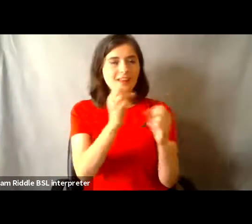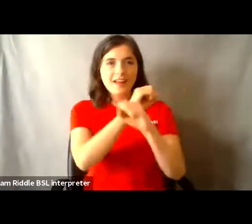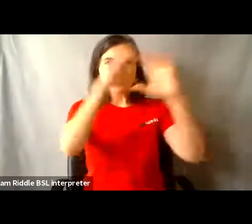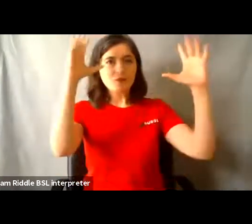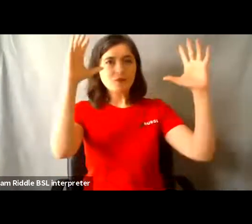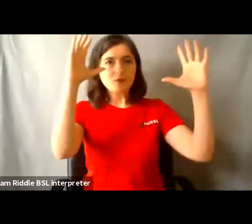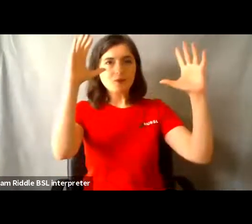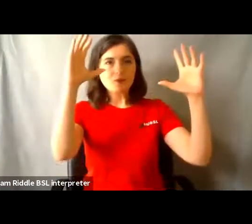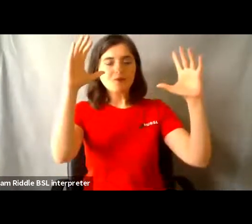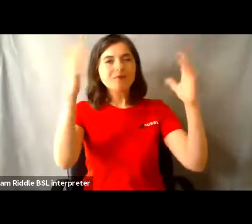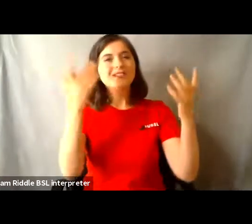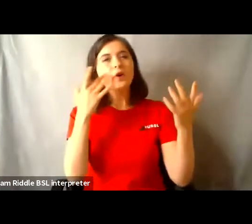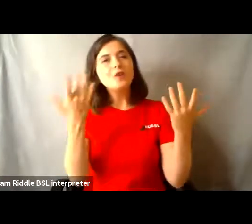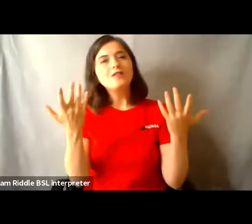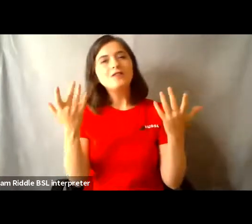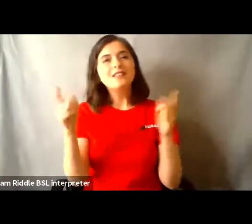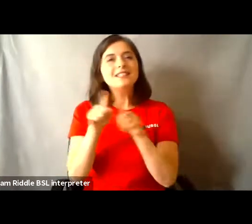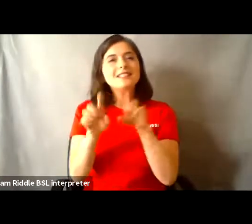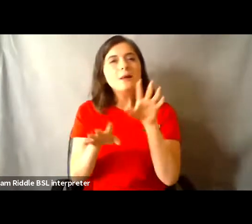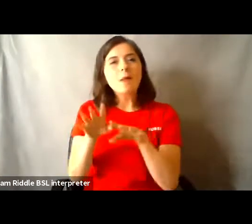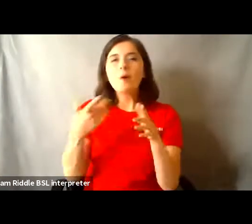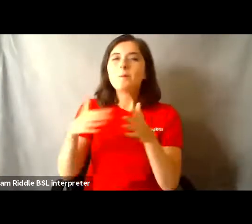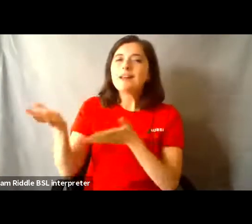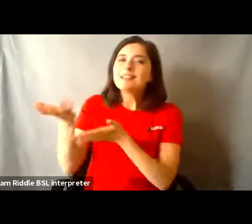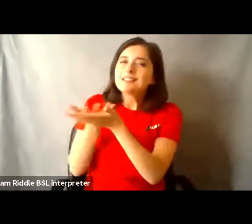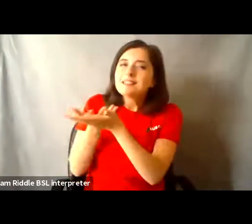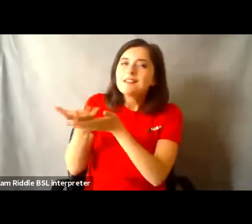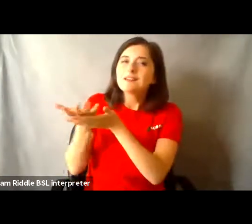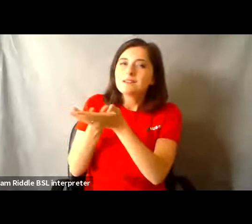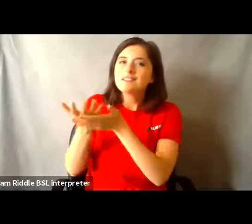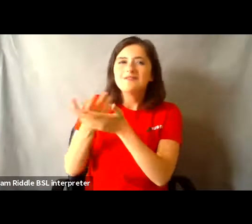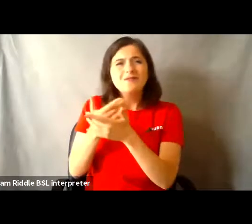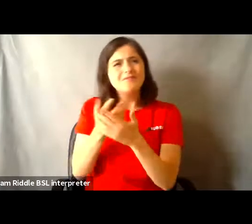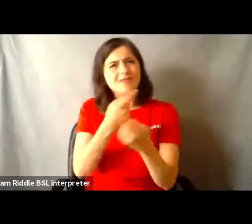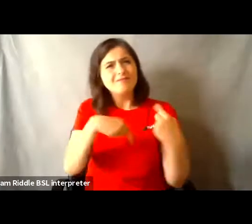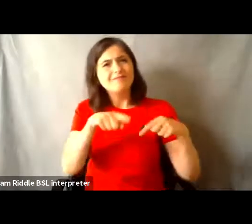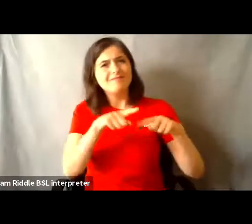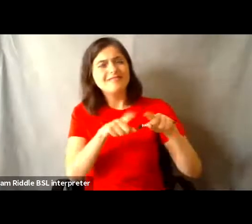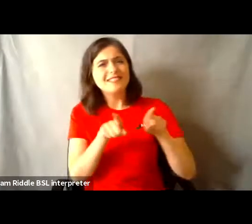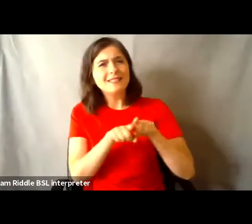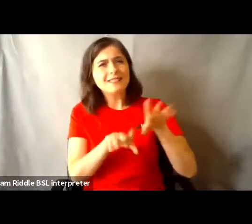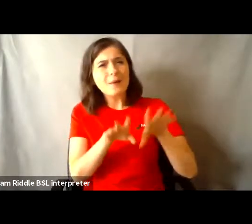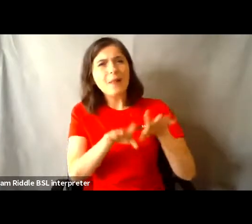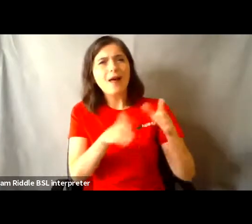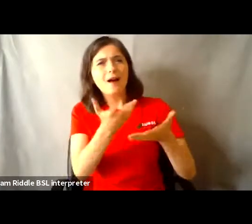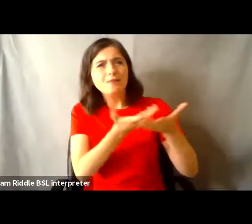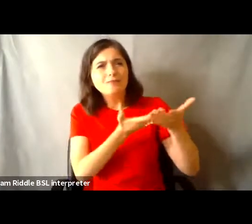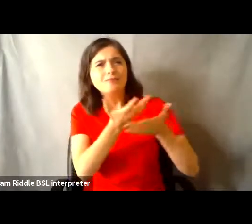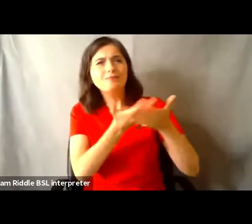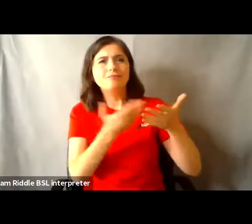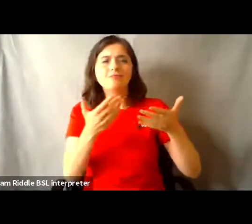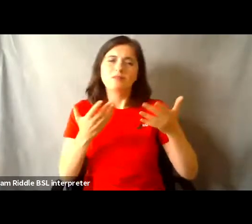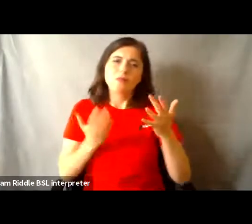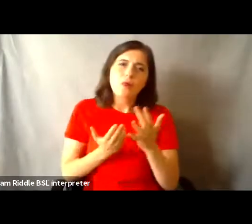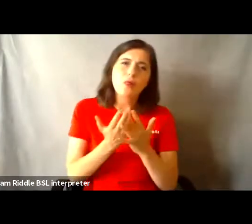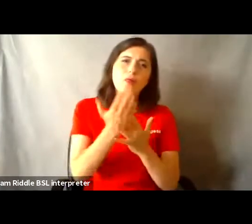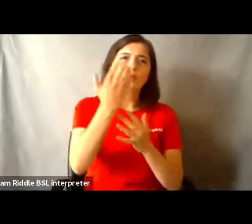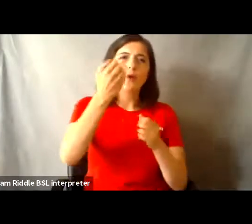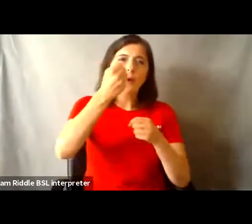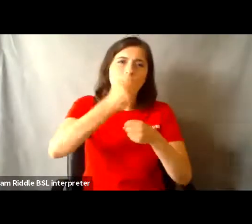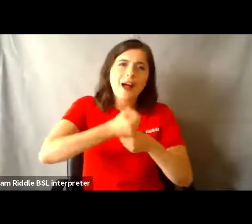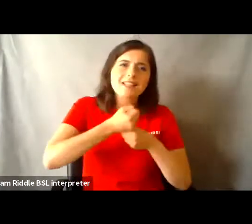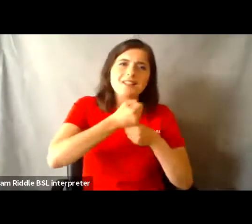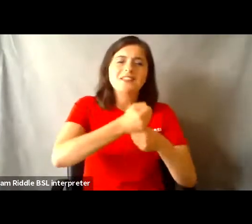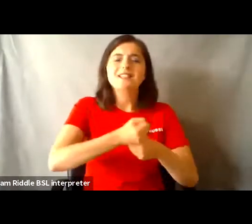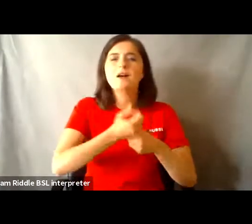had. And I think a lot of other people have had as we sort of continued with activism and organizing and